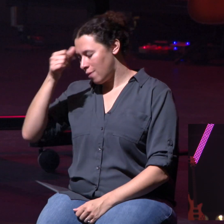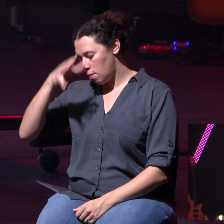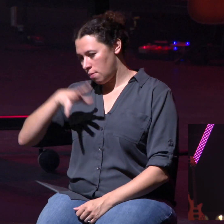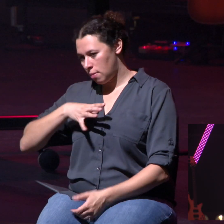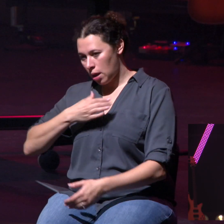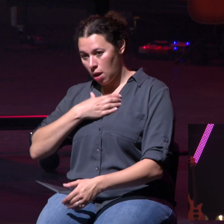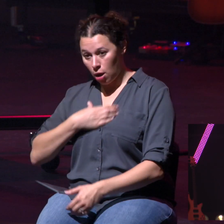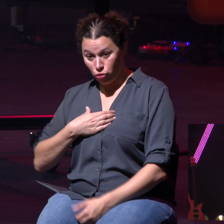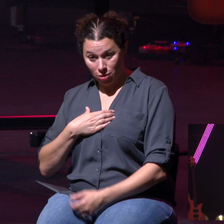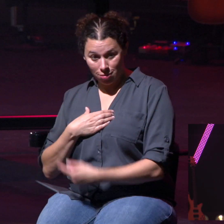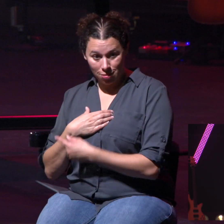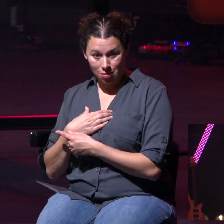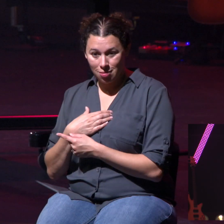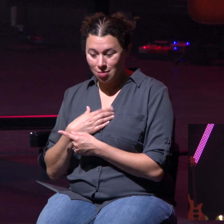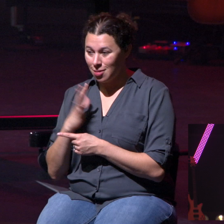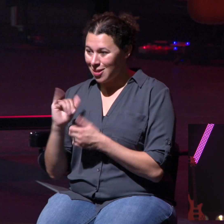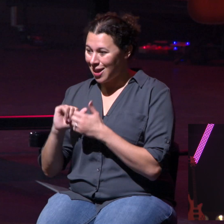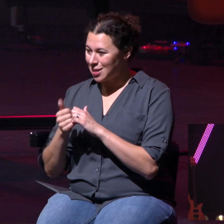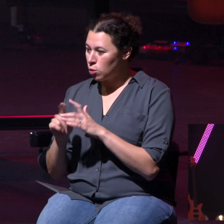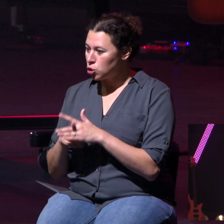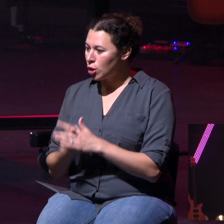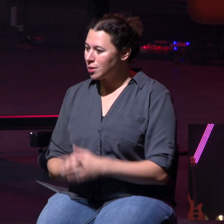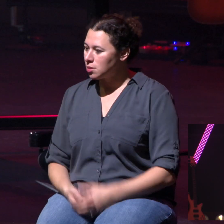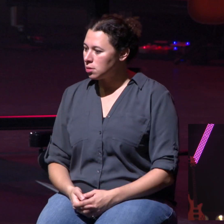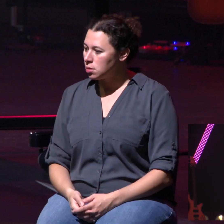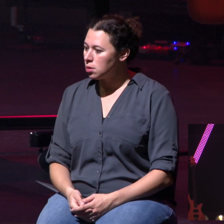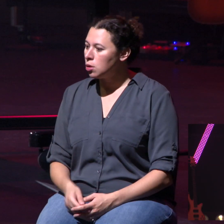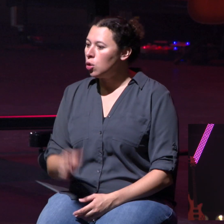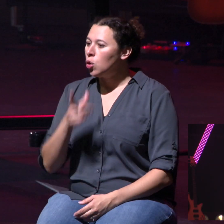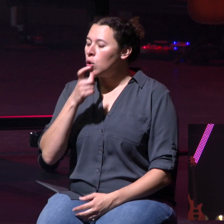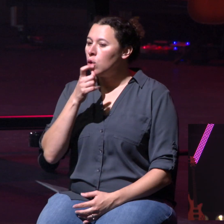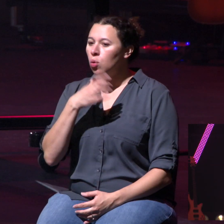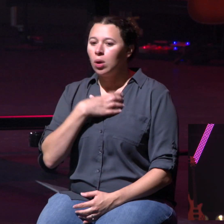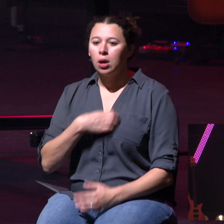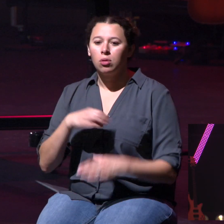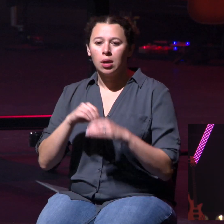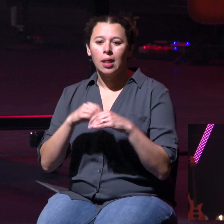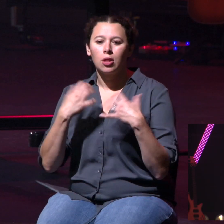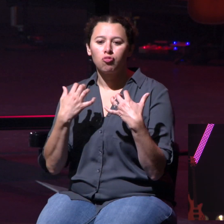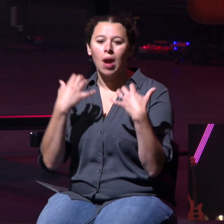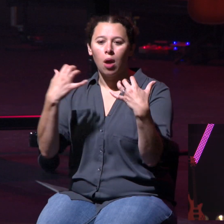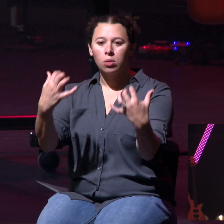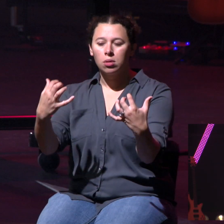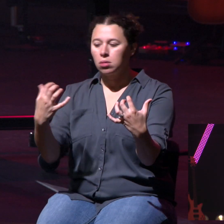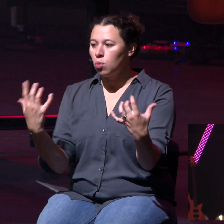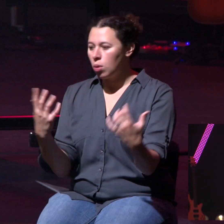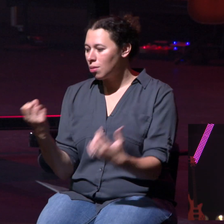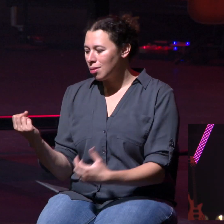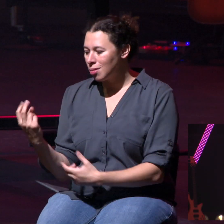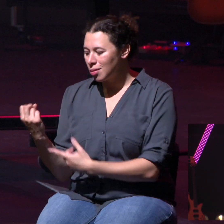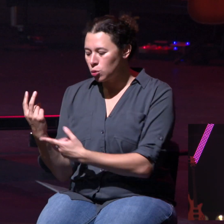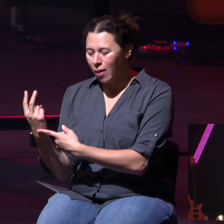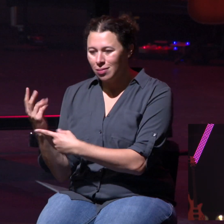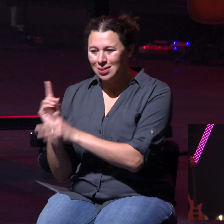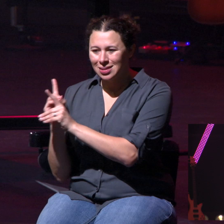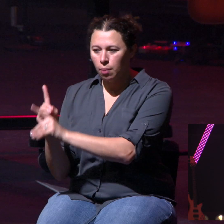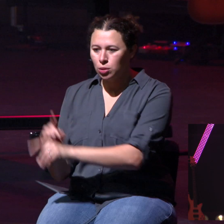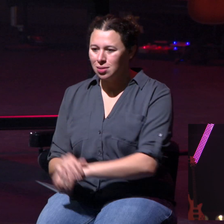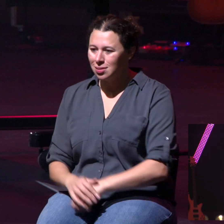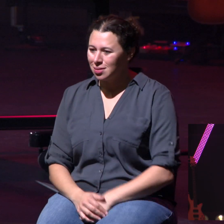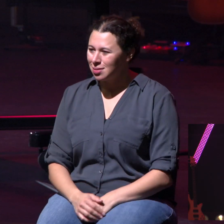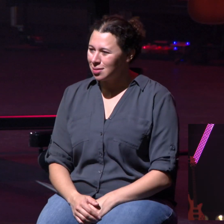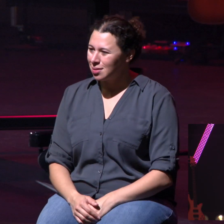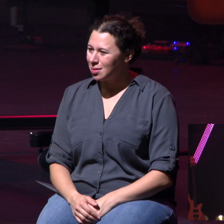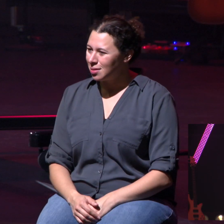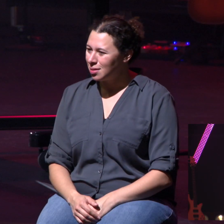hungry. Who was hungry in the crowd? It was the 12 disciples. You know, I think we often call this passage the